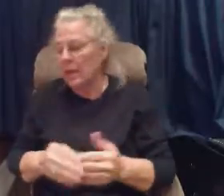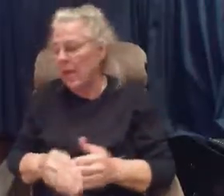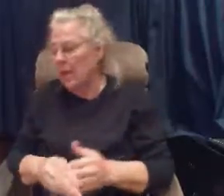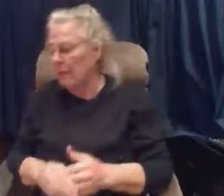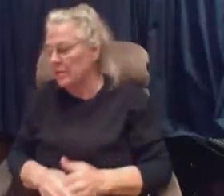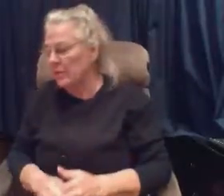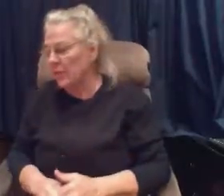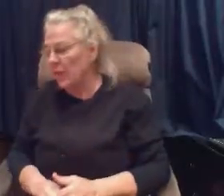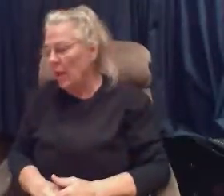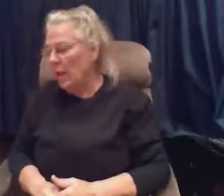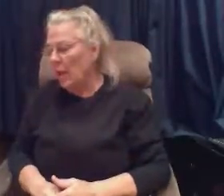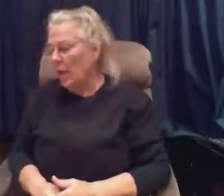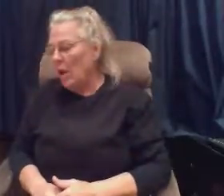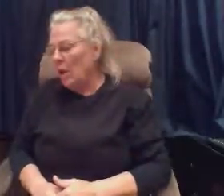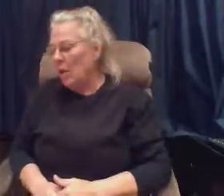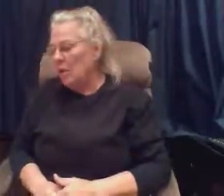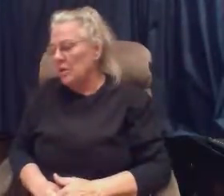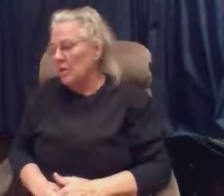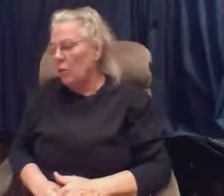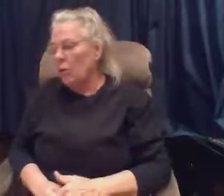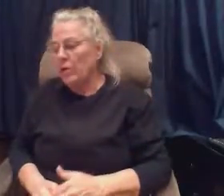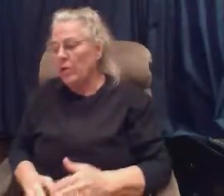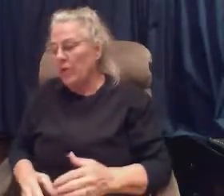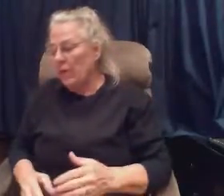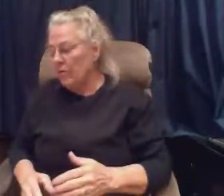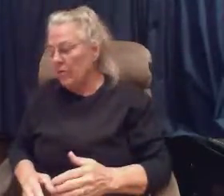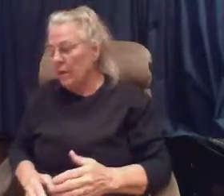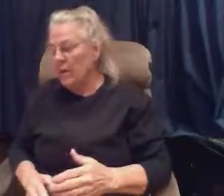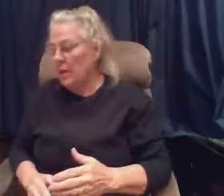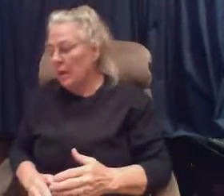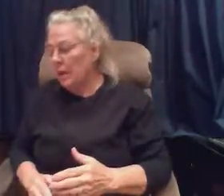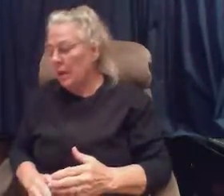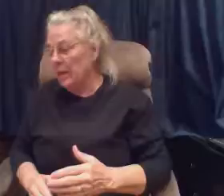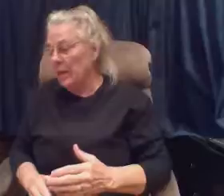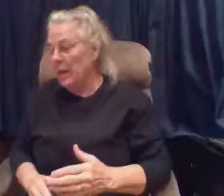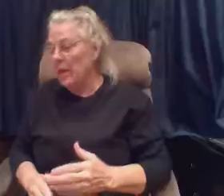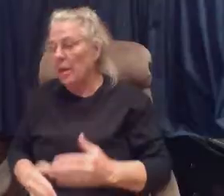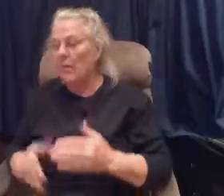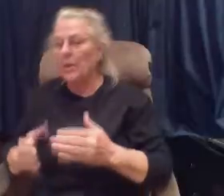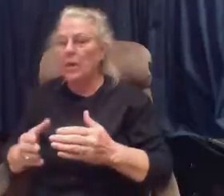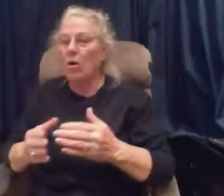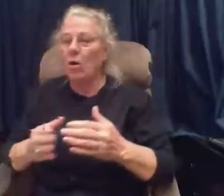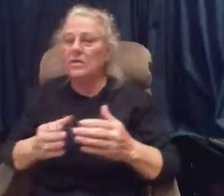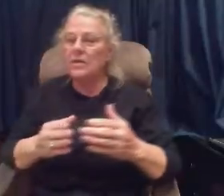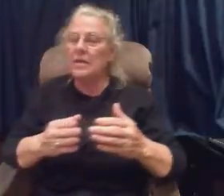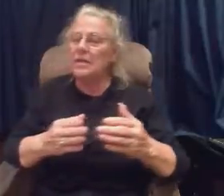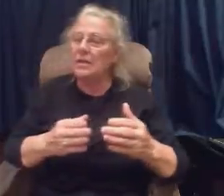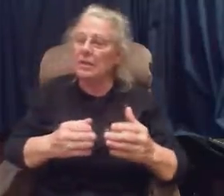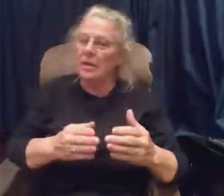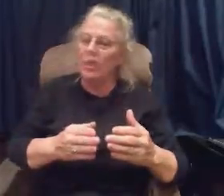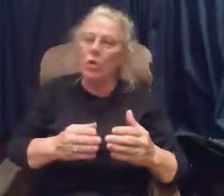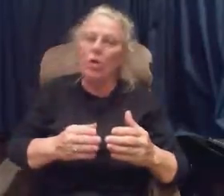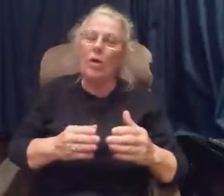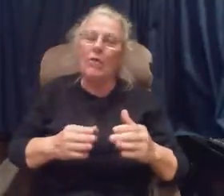it has. Dear Lord and Father of mankind, because it's a little more on